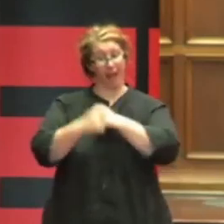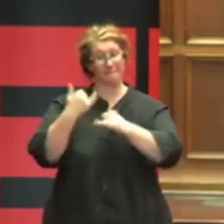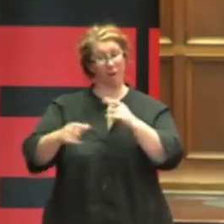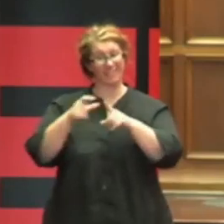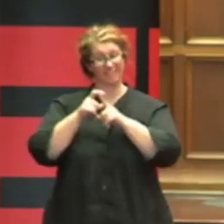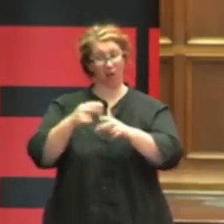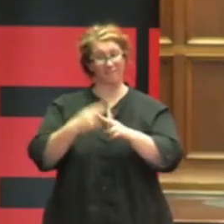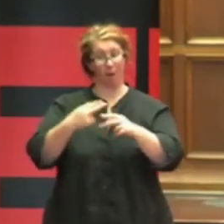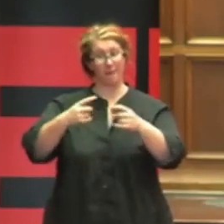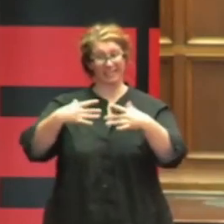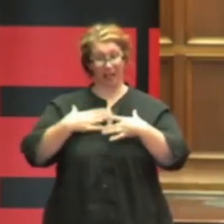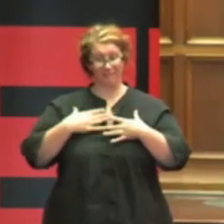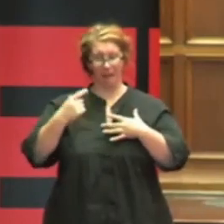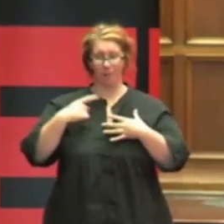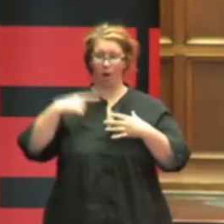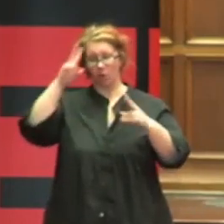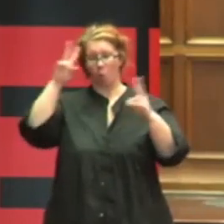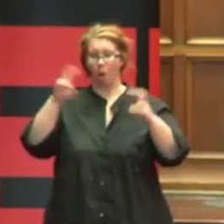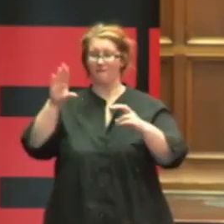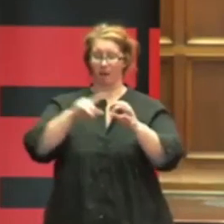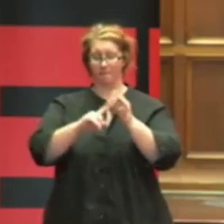by using a quote from quantum mechanics.